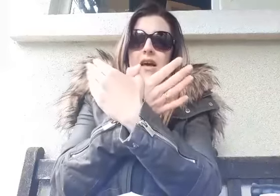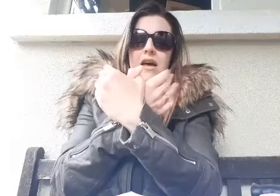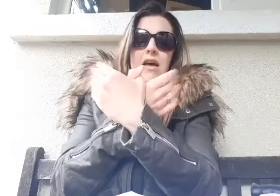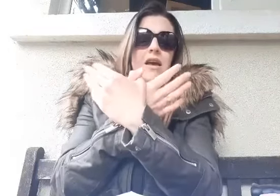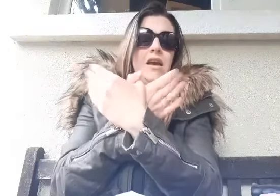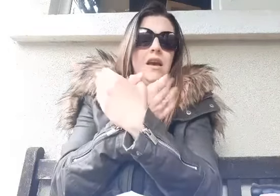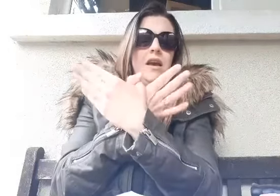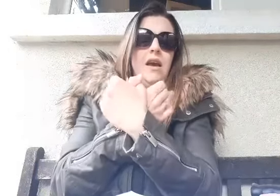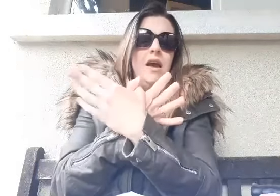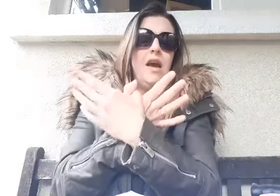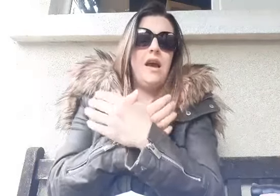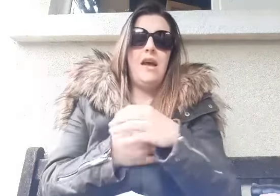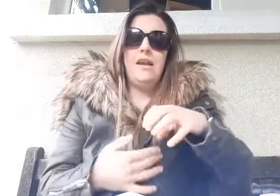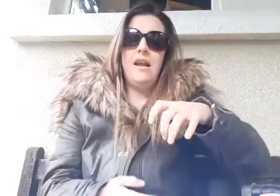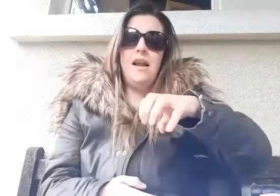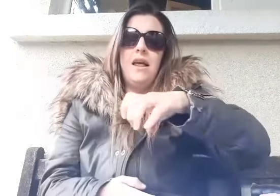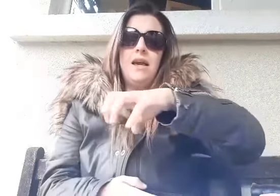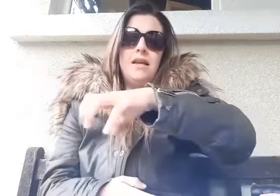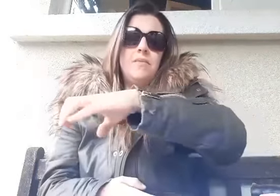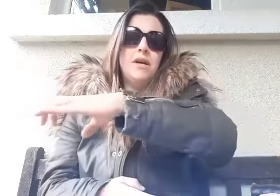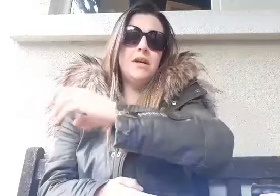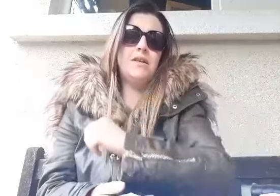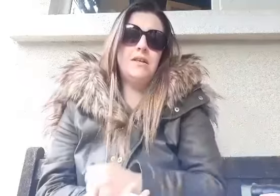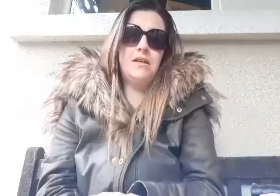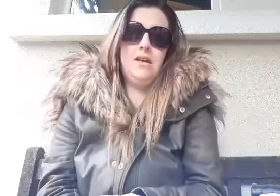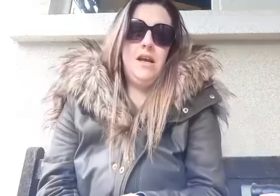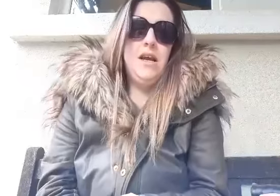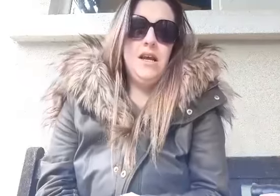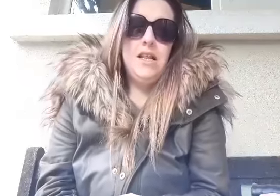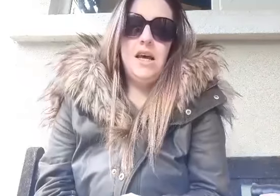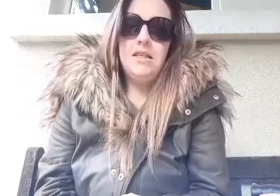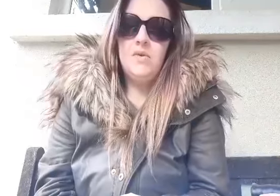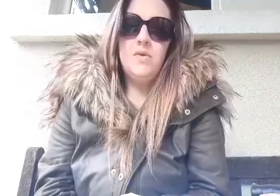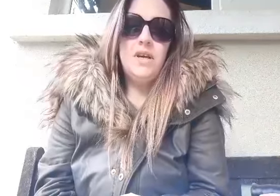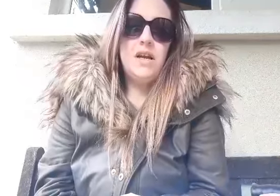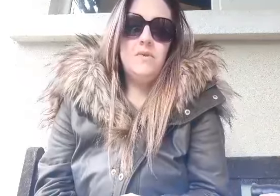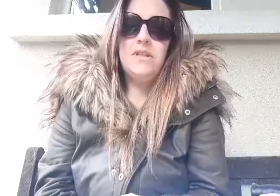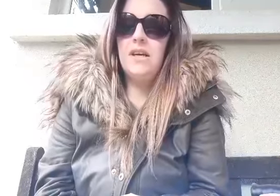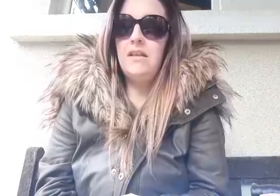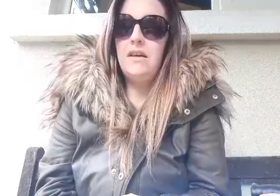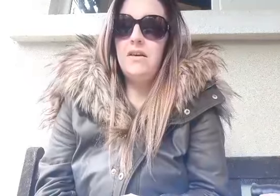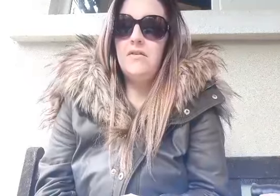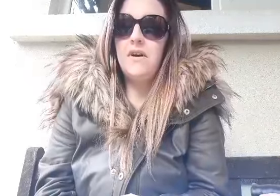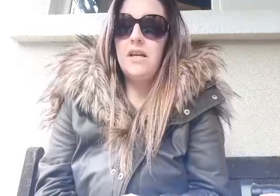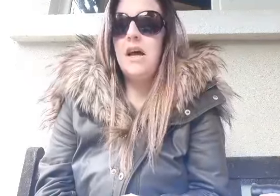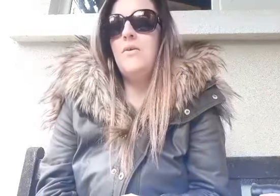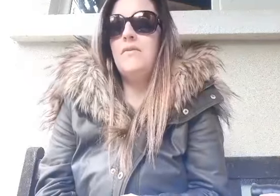Butterfly and a ladybird. That is all the animals I can think of right now. If you